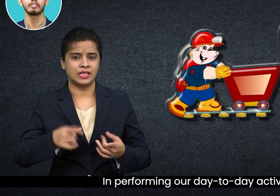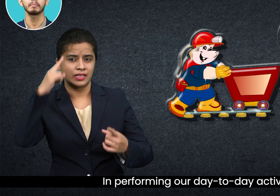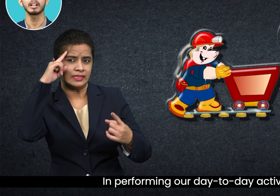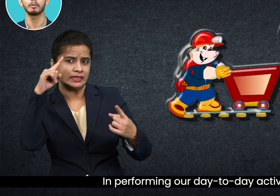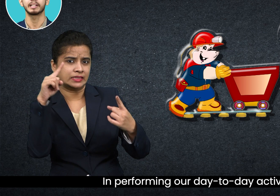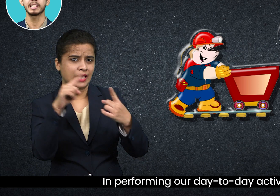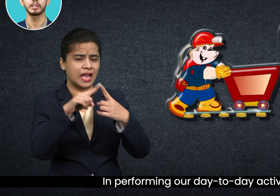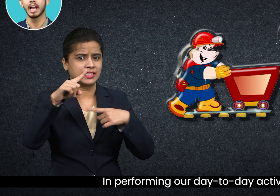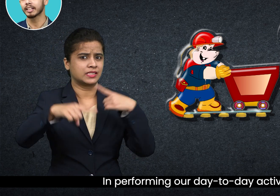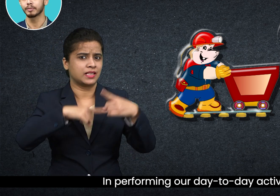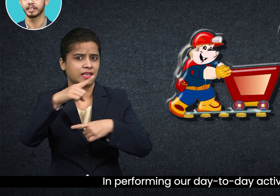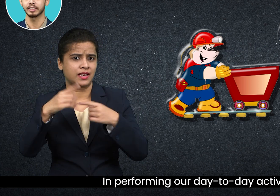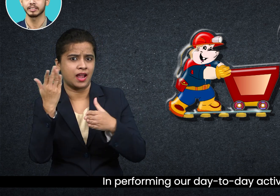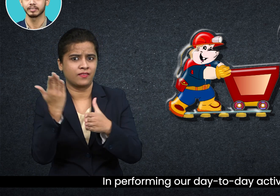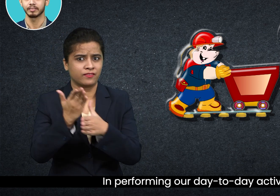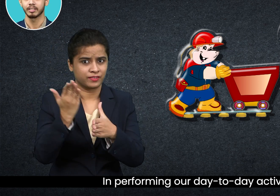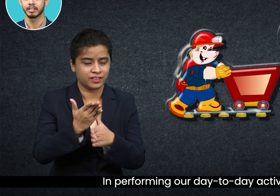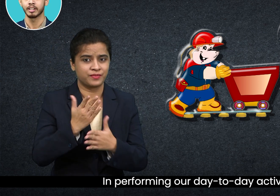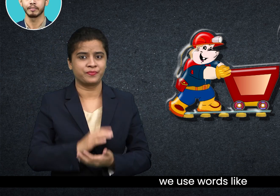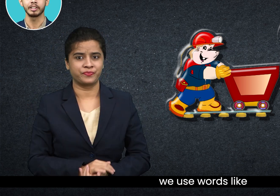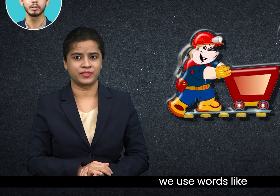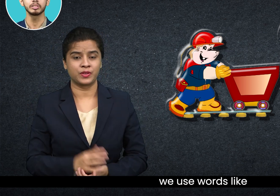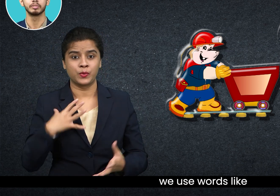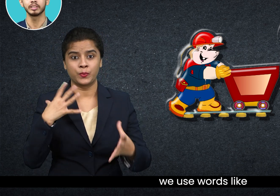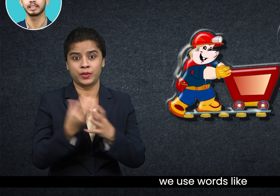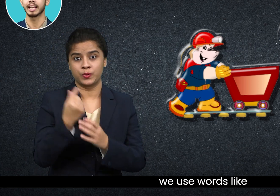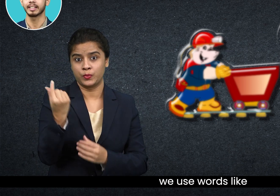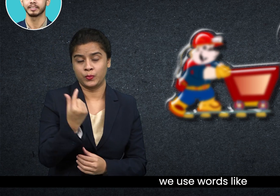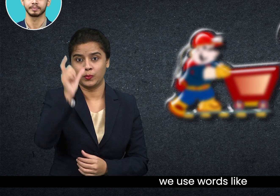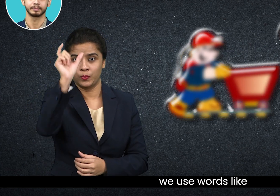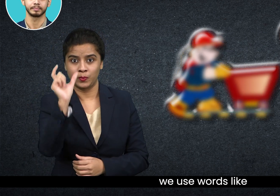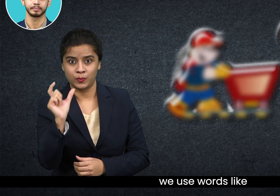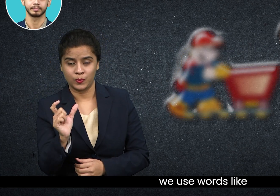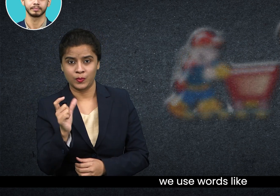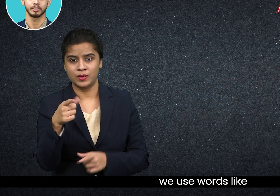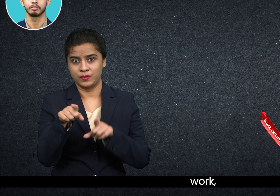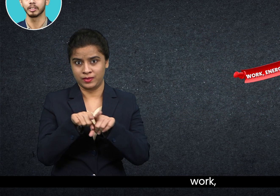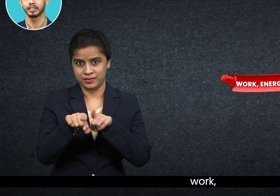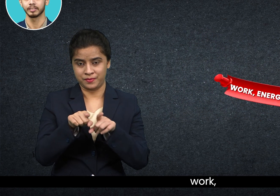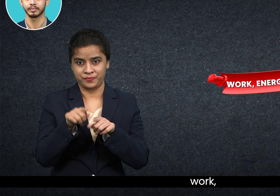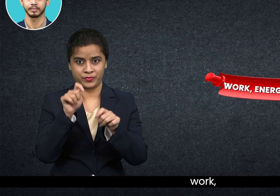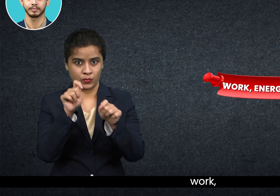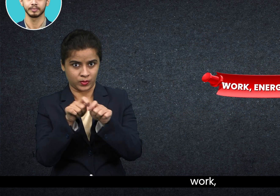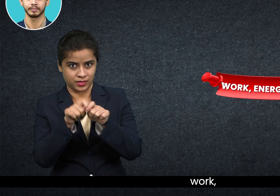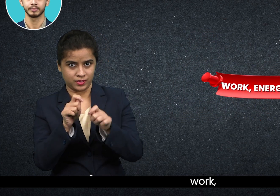In performing our day-to-day activities, we use words like